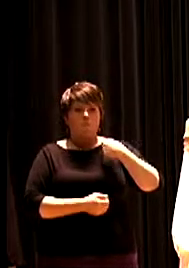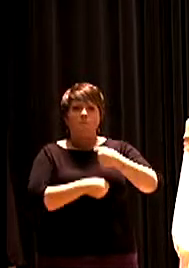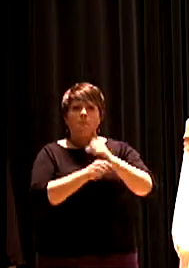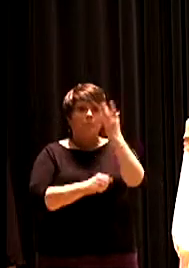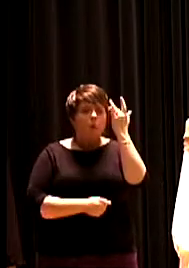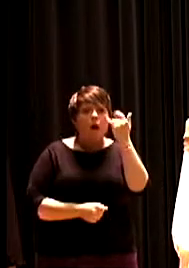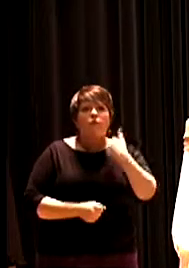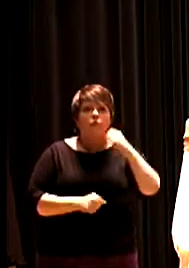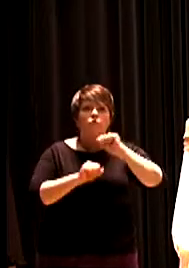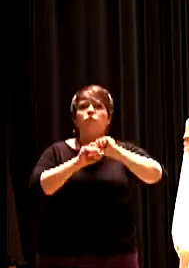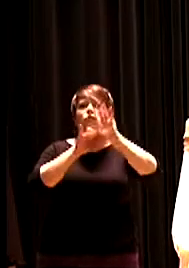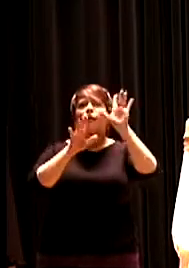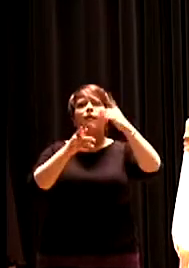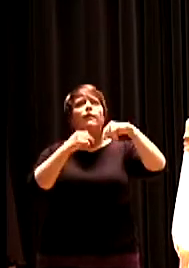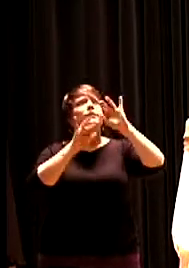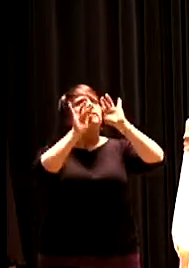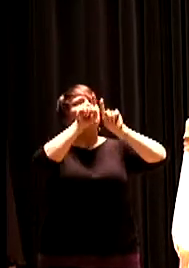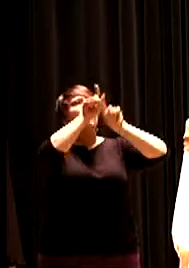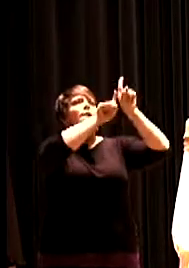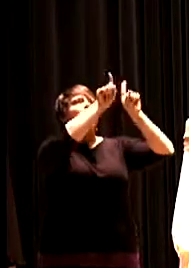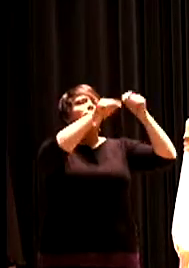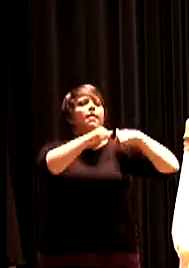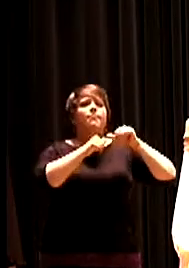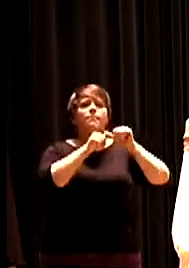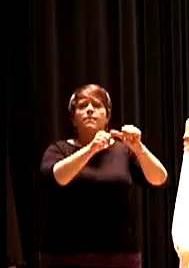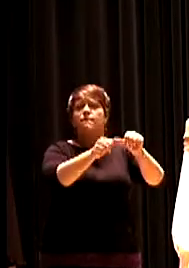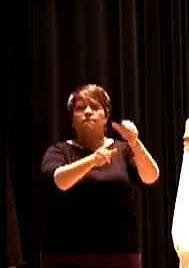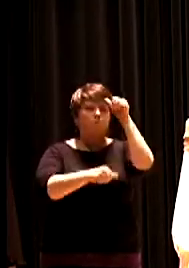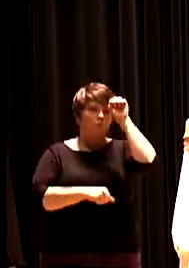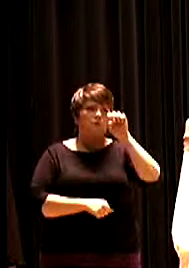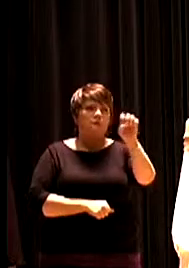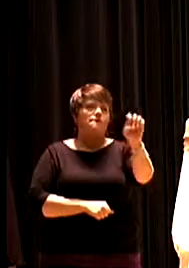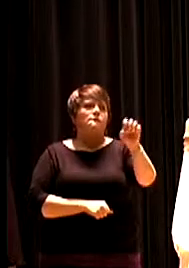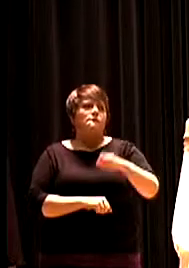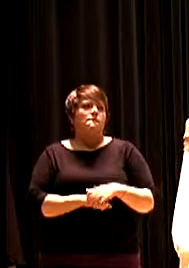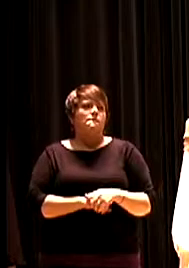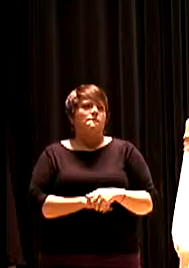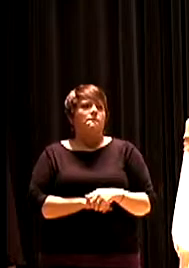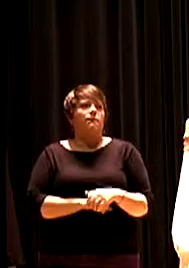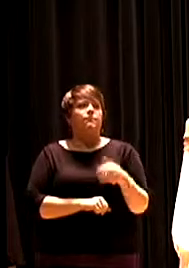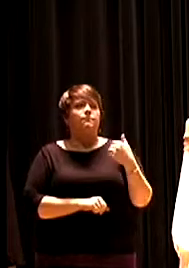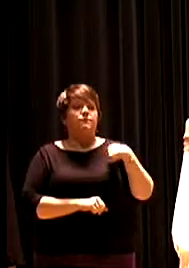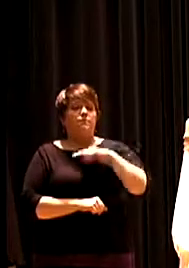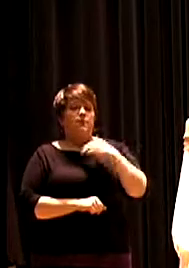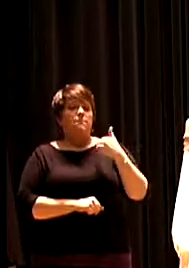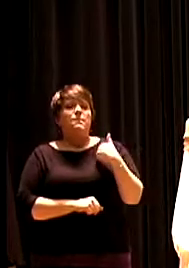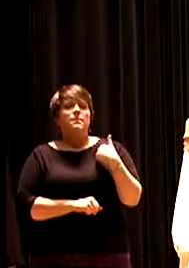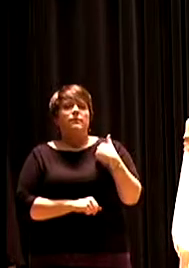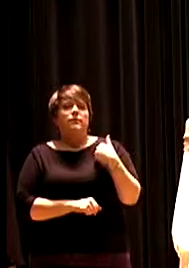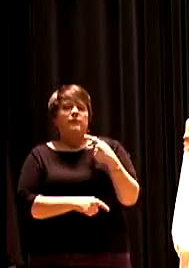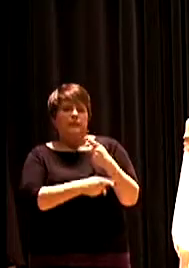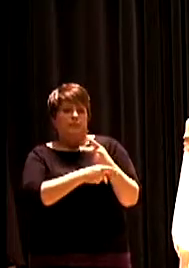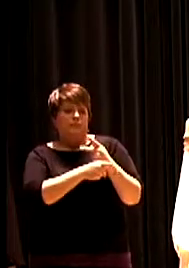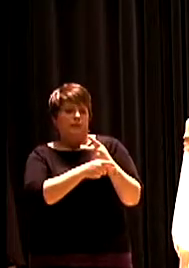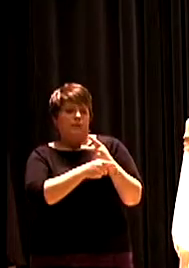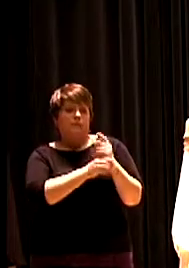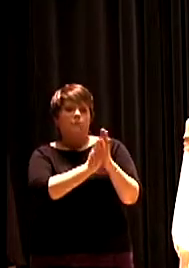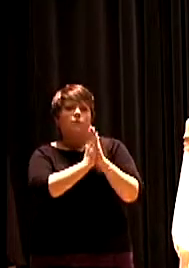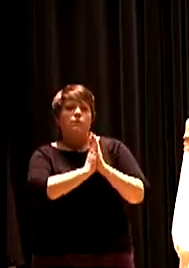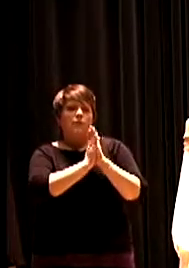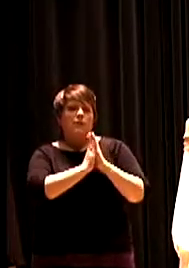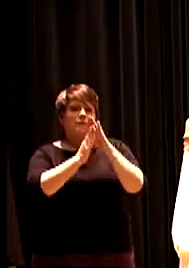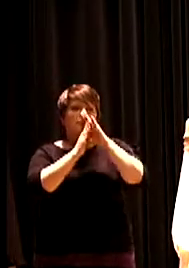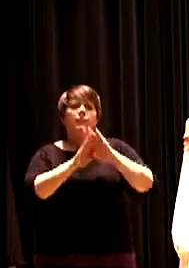stars and live on through all eternity. Keep us, we pray, in perfect